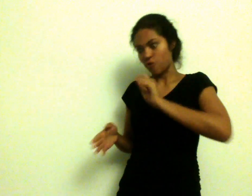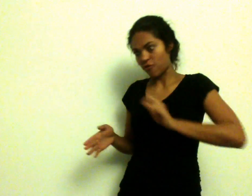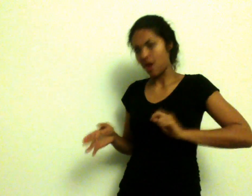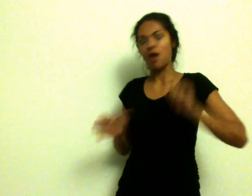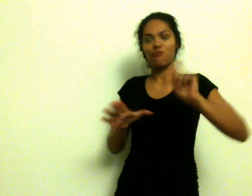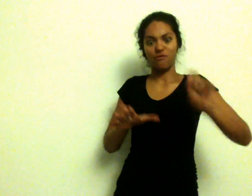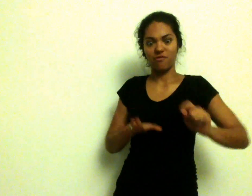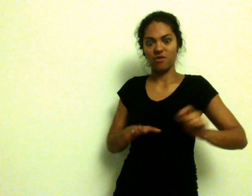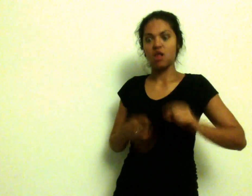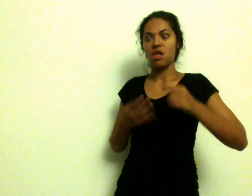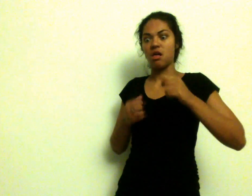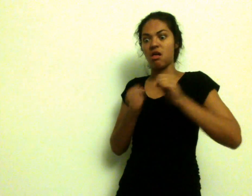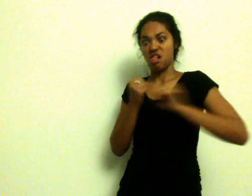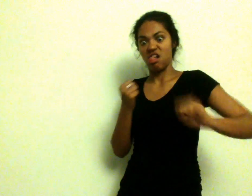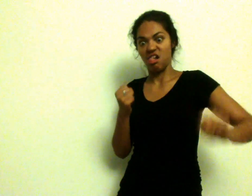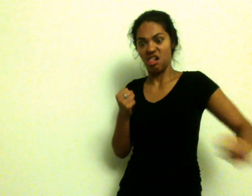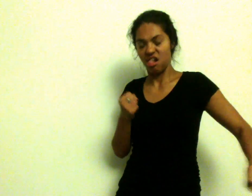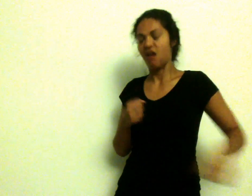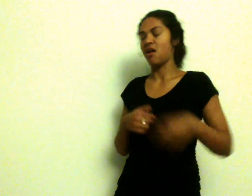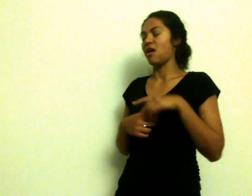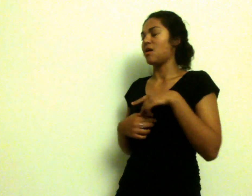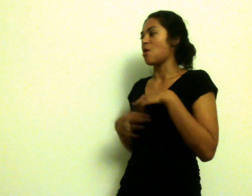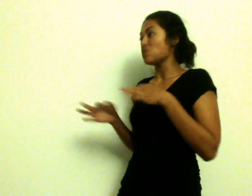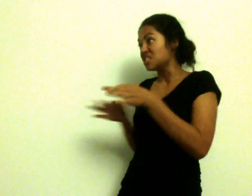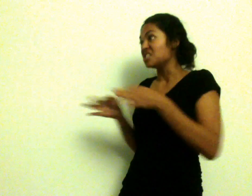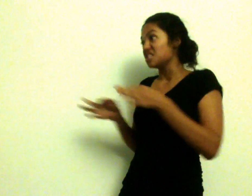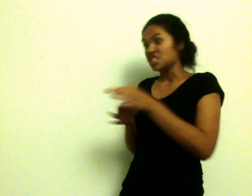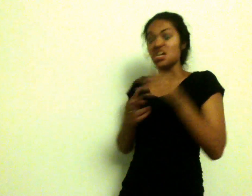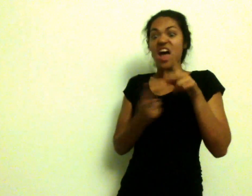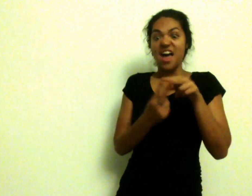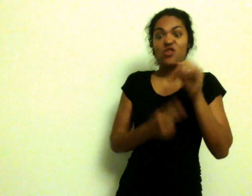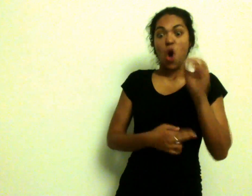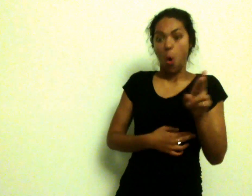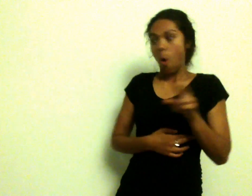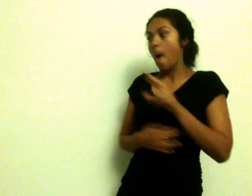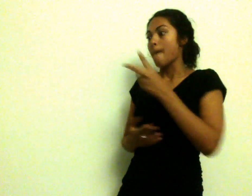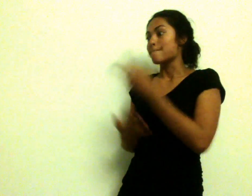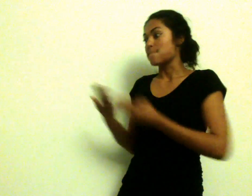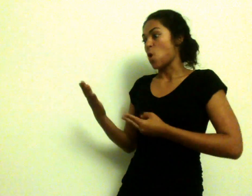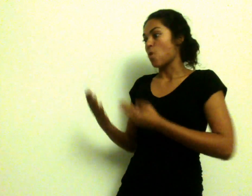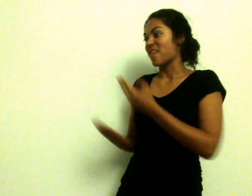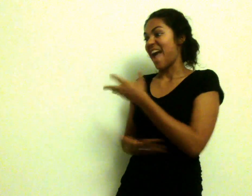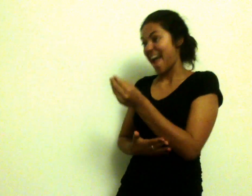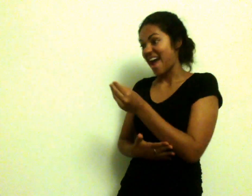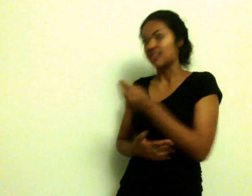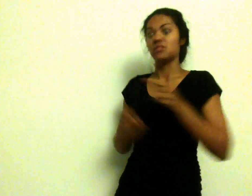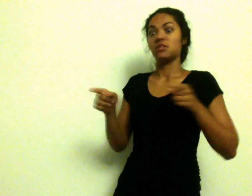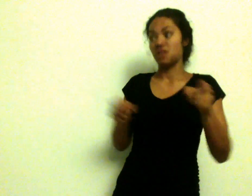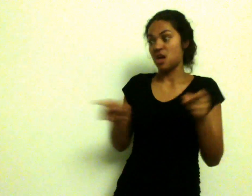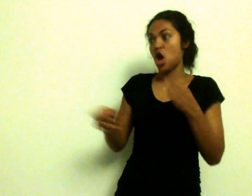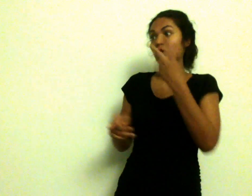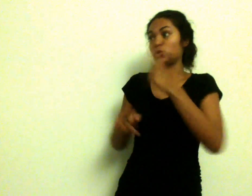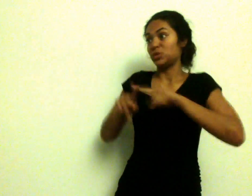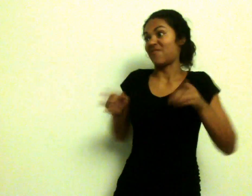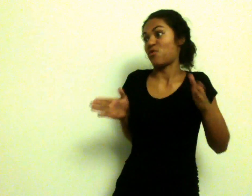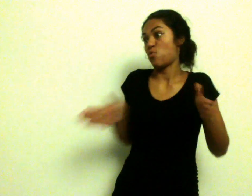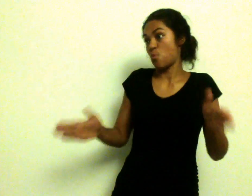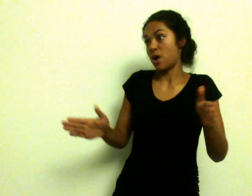either or, law of non-contradiction, both and dialectical, either or Western, both and Eastern. For example, if you